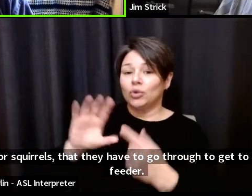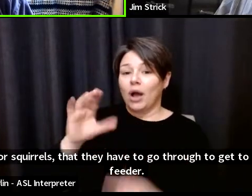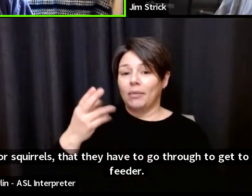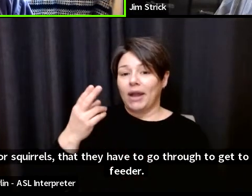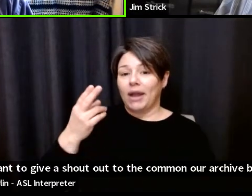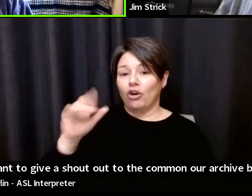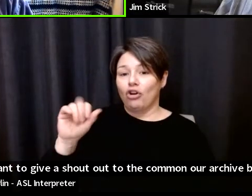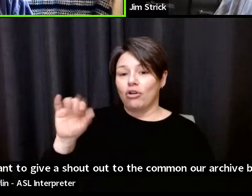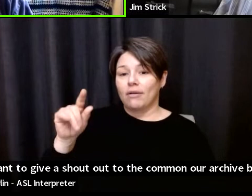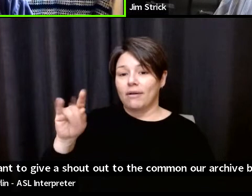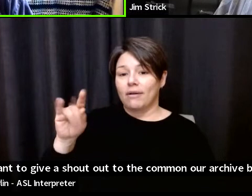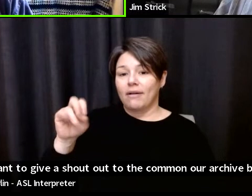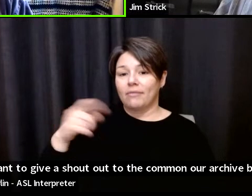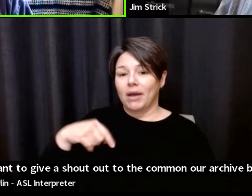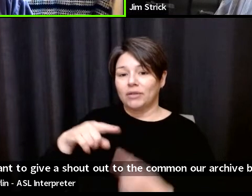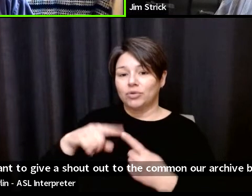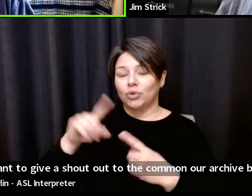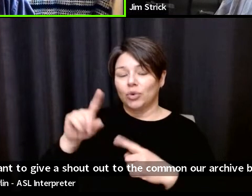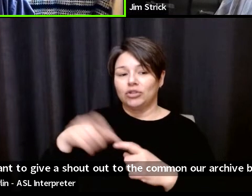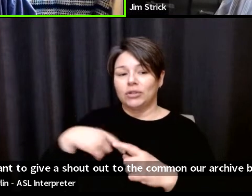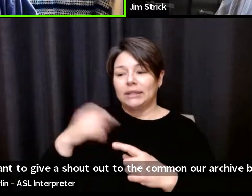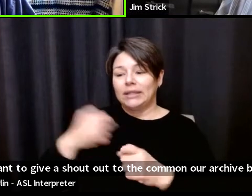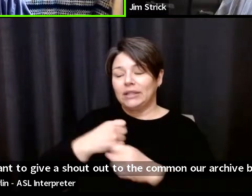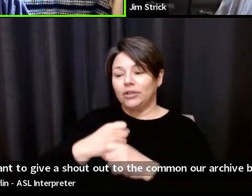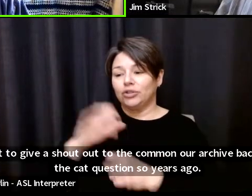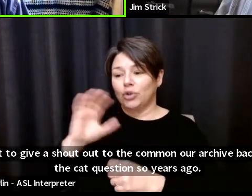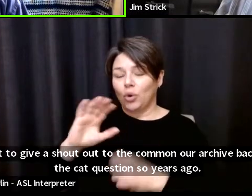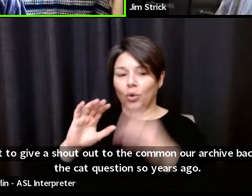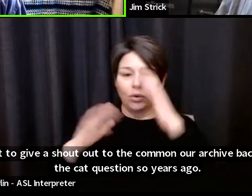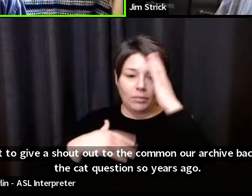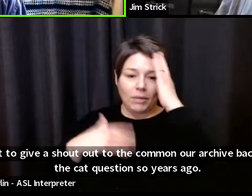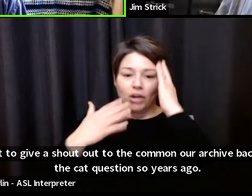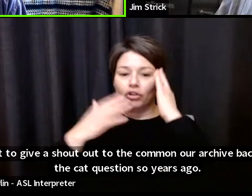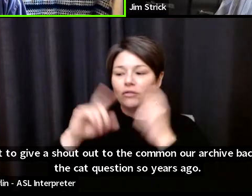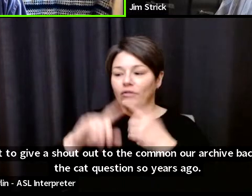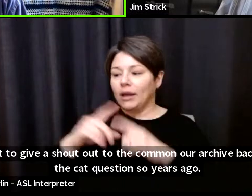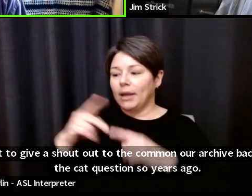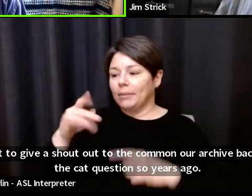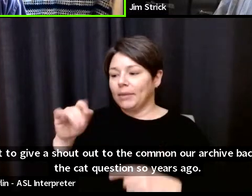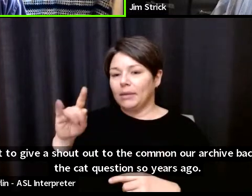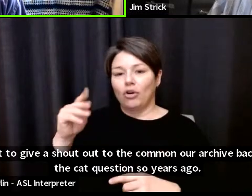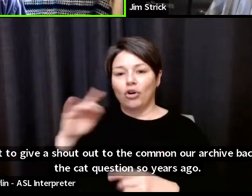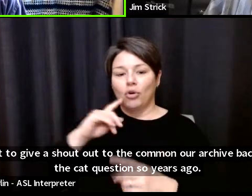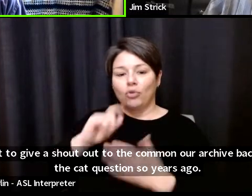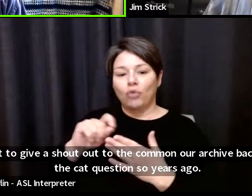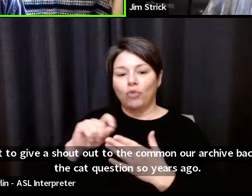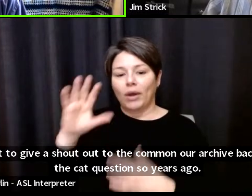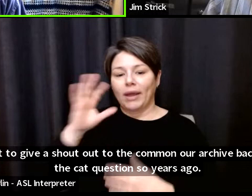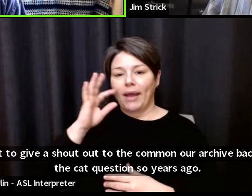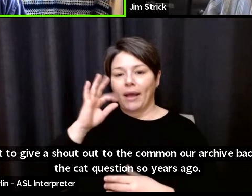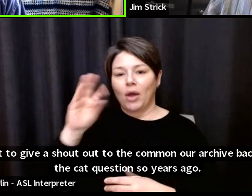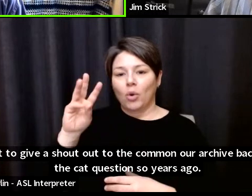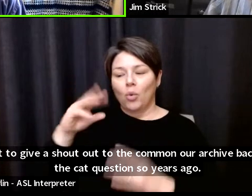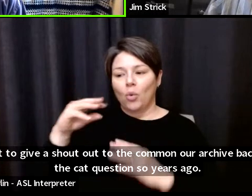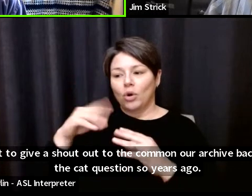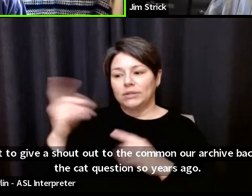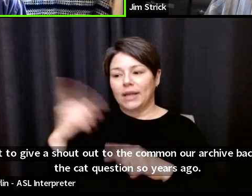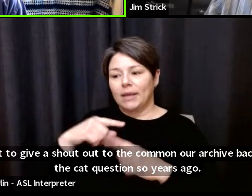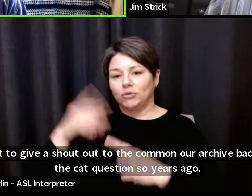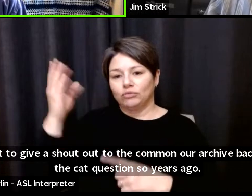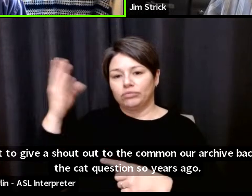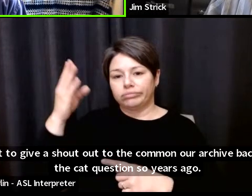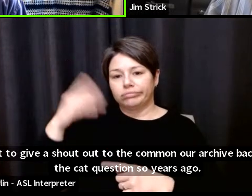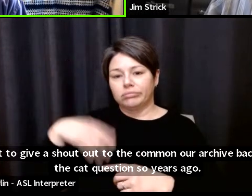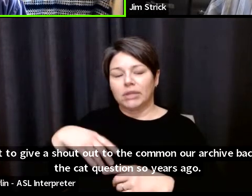cat question. So years ago, my good friend Pete Mara, who's written a book called Cat Wars, came and gave an in-person Common Hour